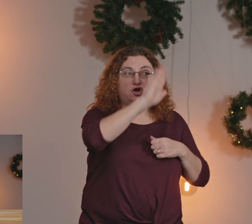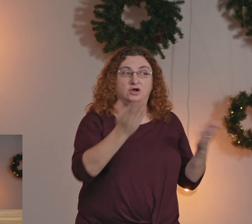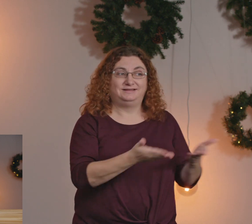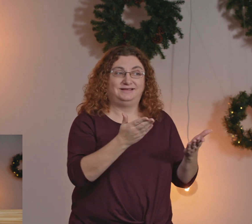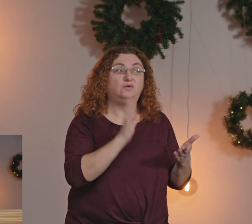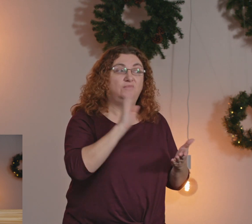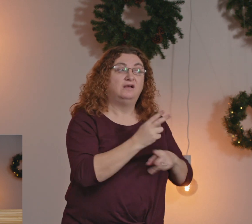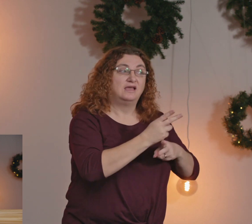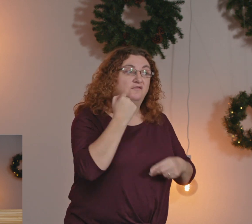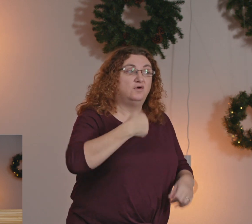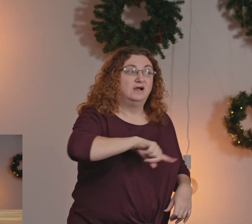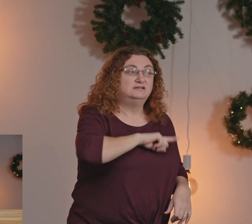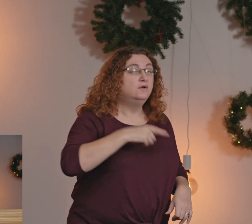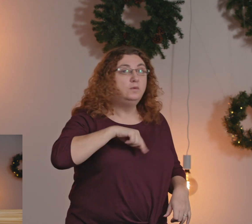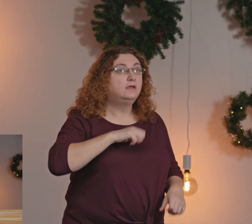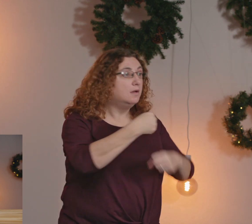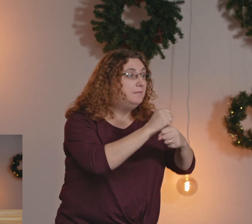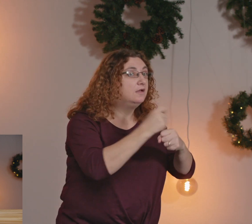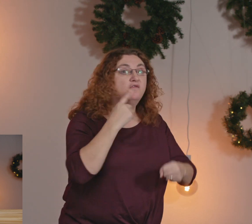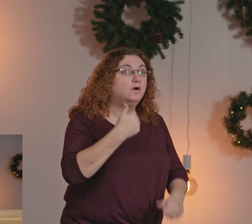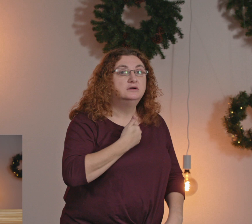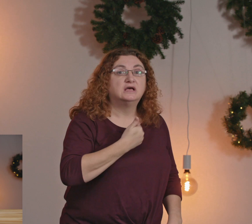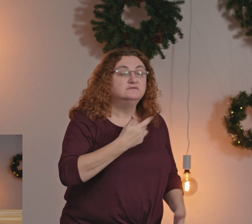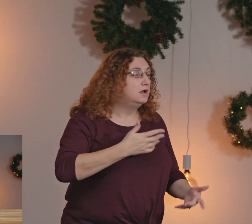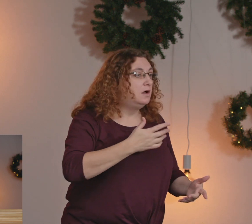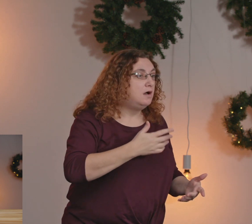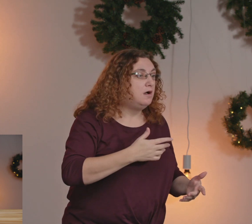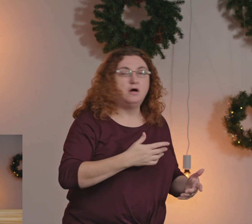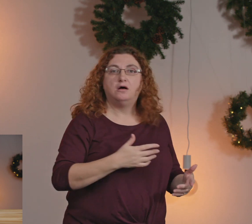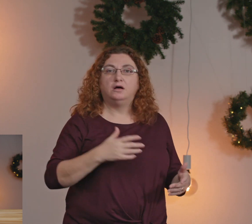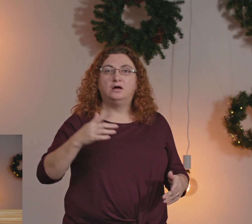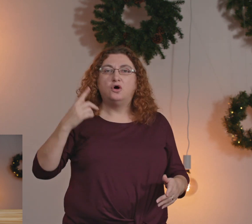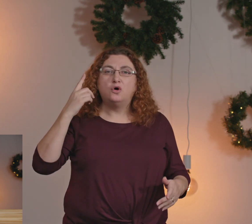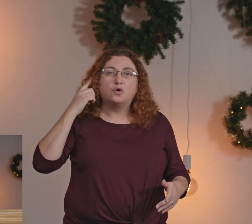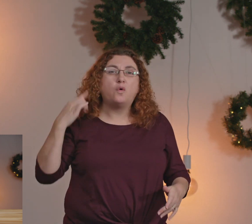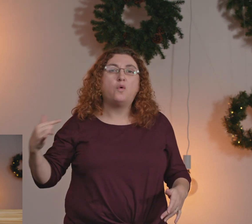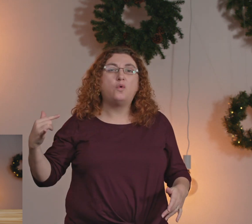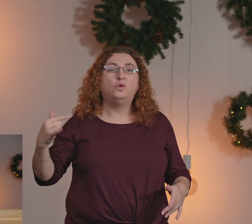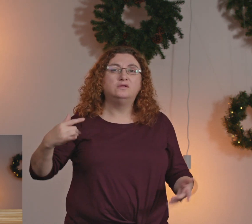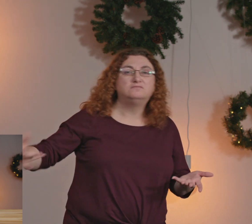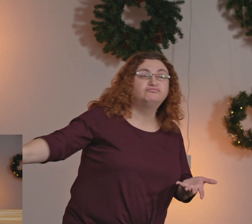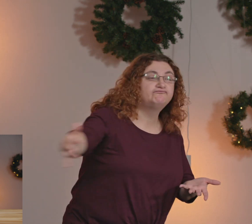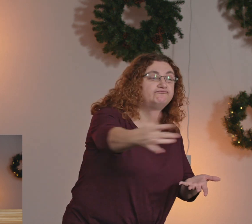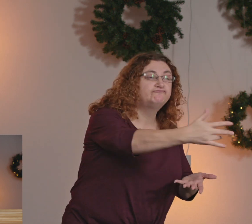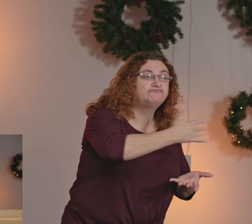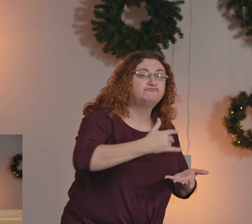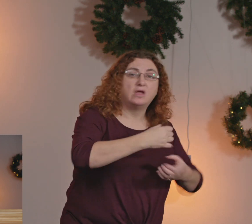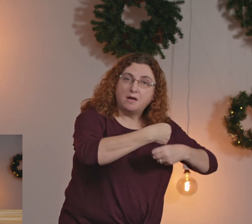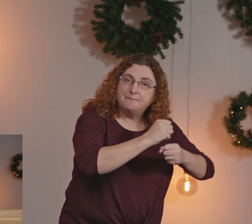us. So they said, we can make one for ourselves. They got all sorts of gold, and they molded into the shape of a golden calf, and Aaron,